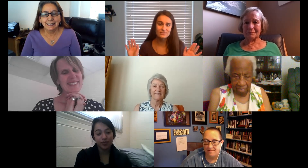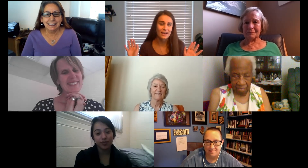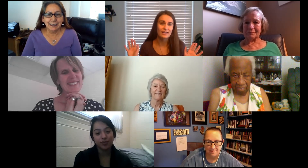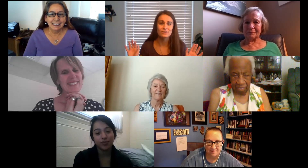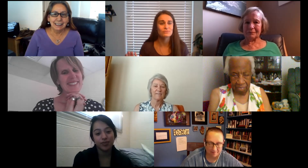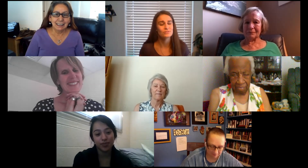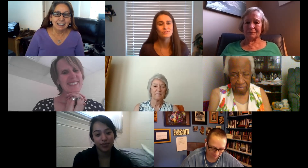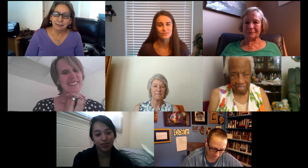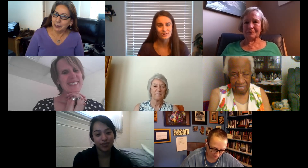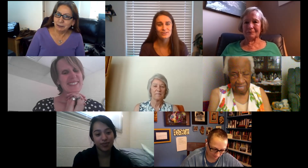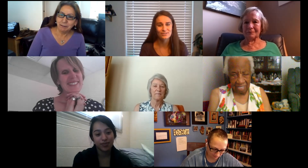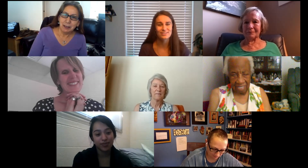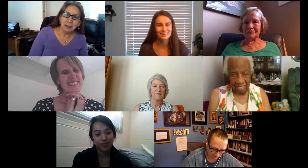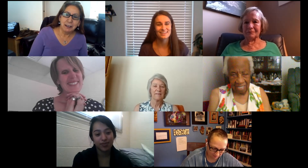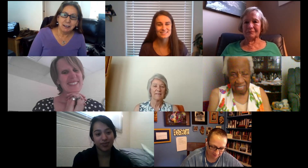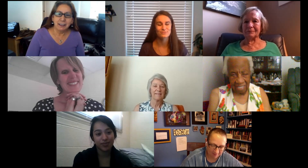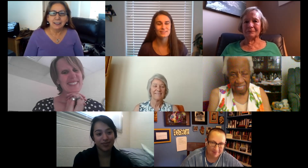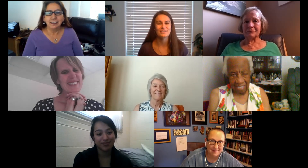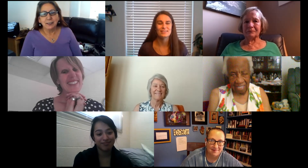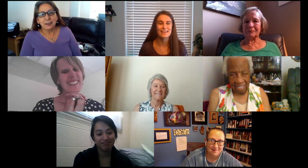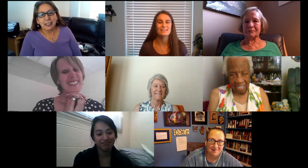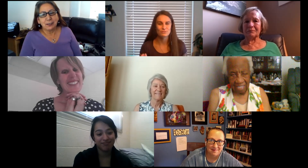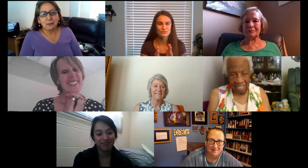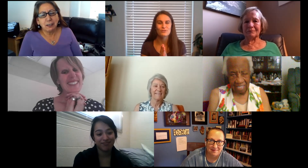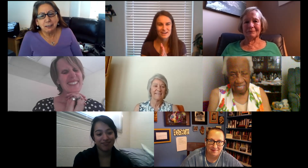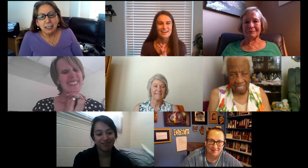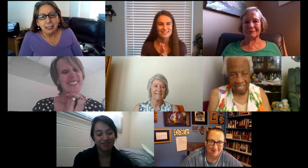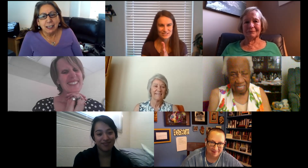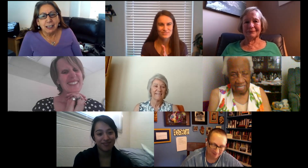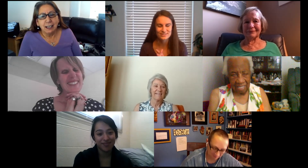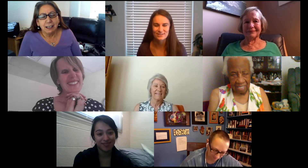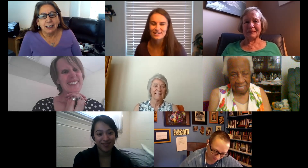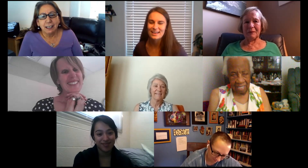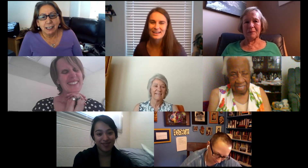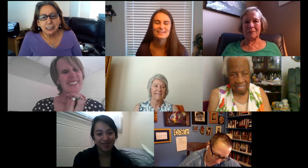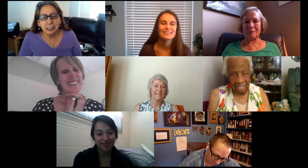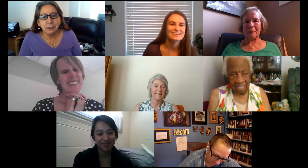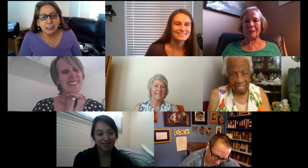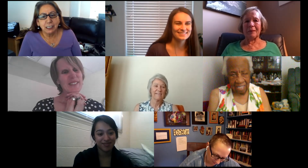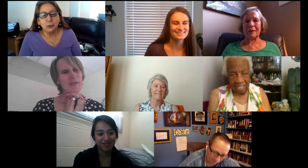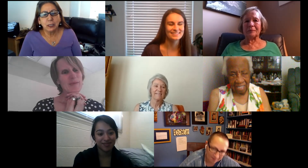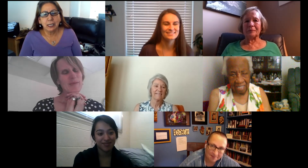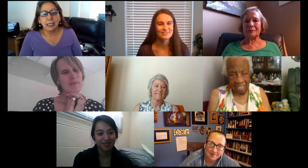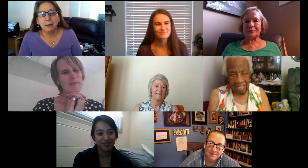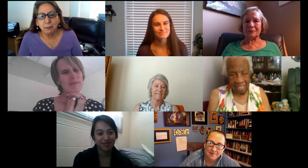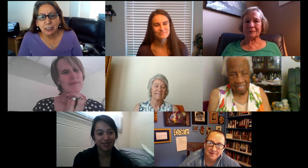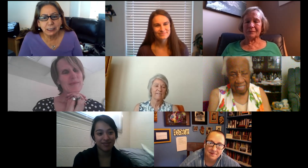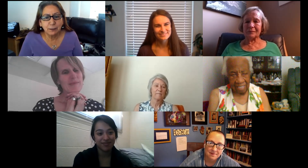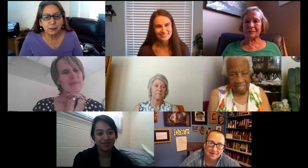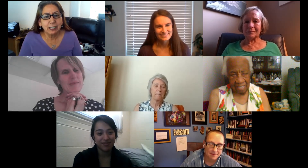that, and you do. It's really, thank you so much for sharing that. It's what I am because of her. I